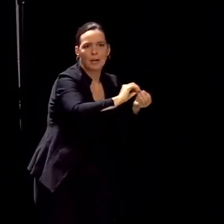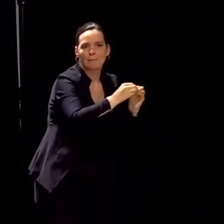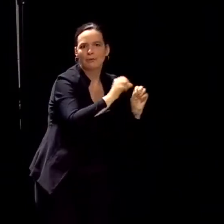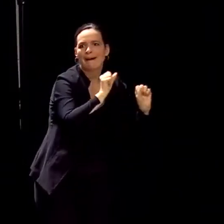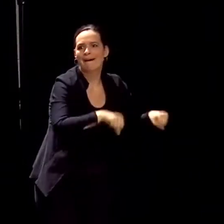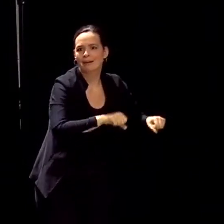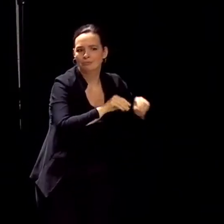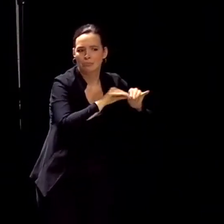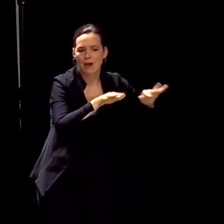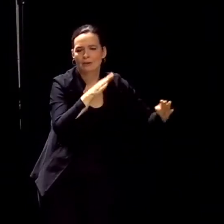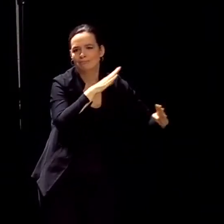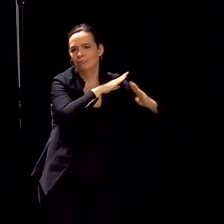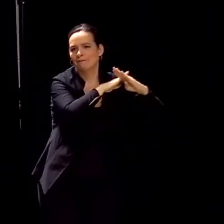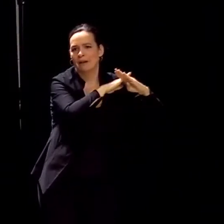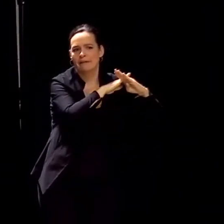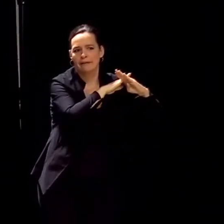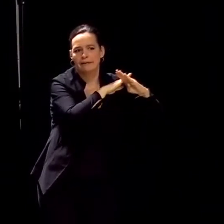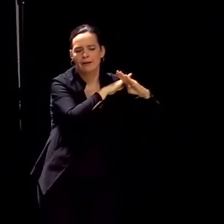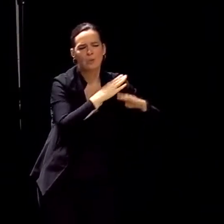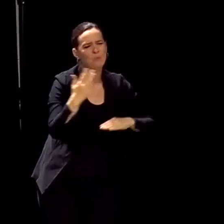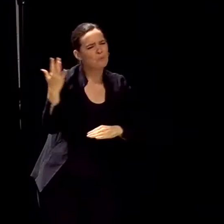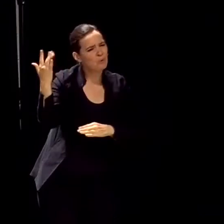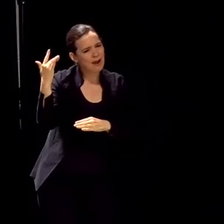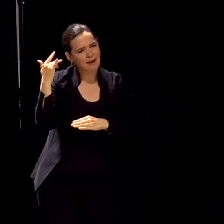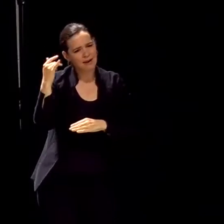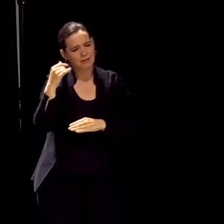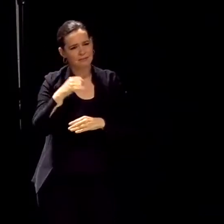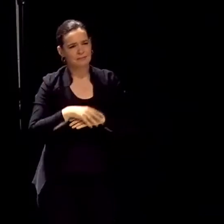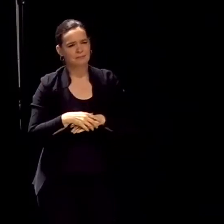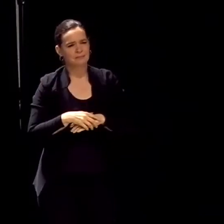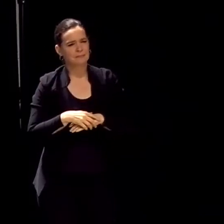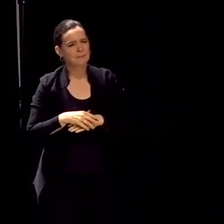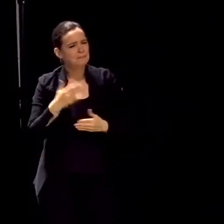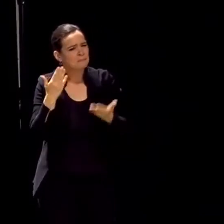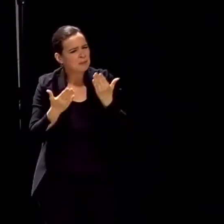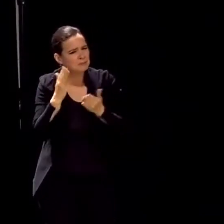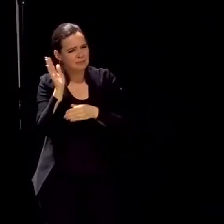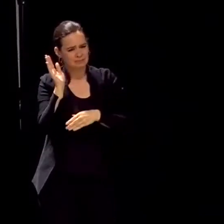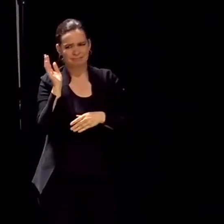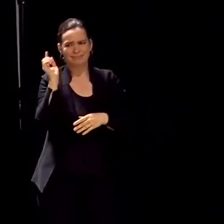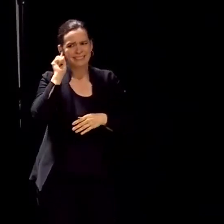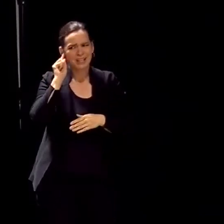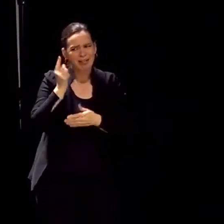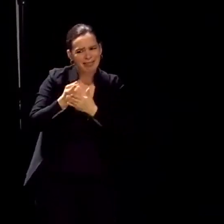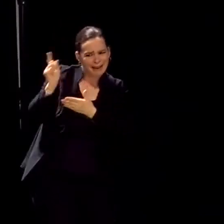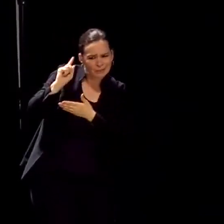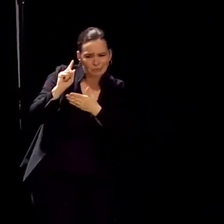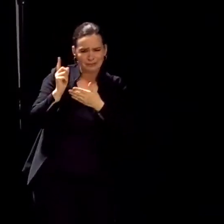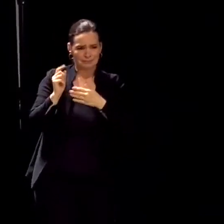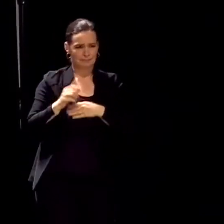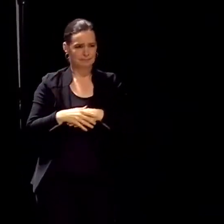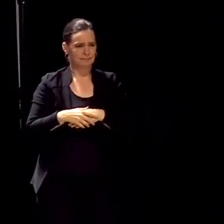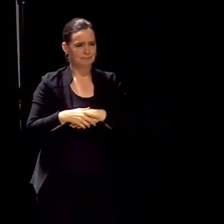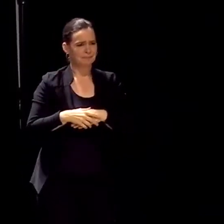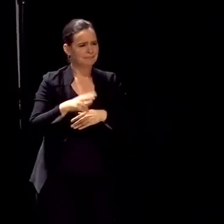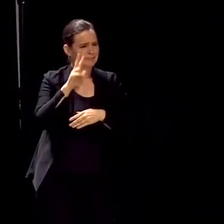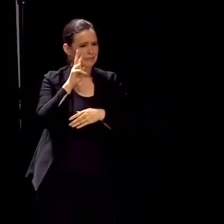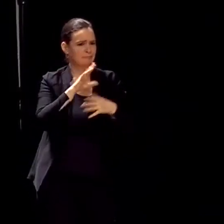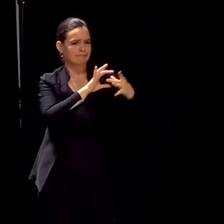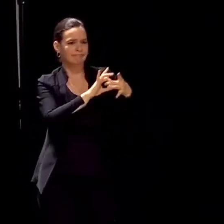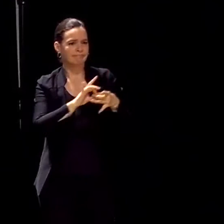that. And why do we do that for everybody who maybe wasn't hearing us at the end of the week? We've seen the direct correlation with active cases